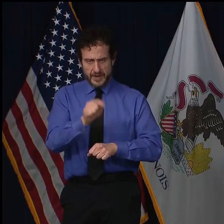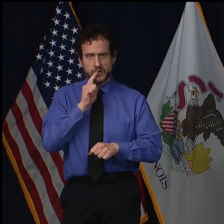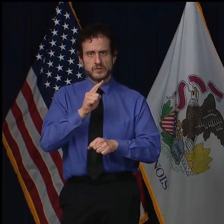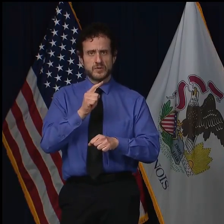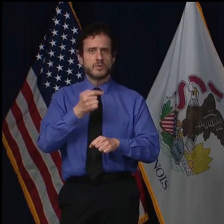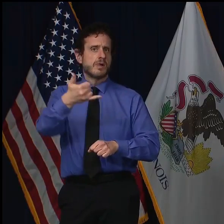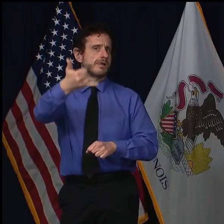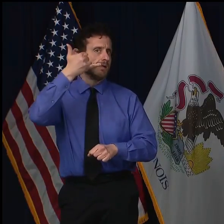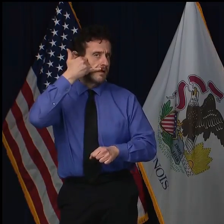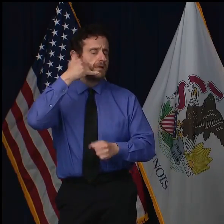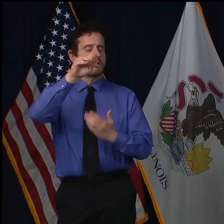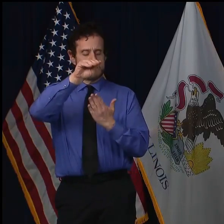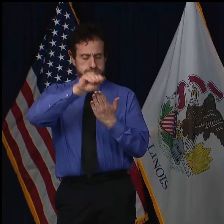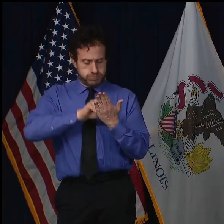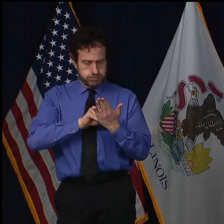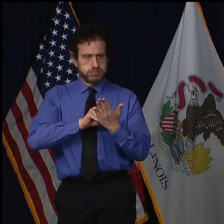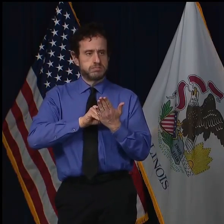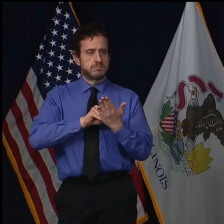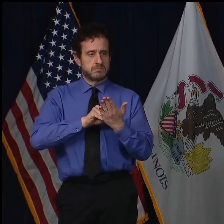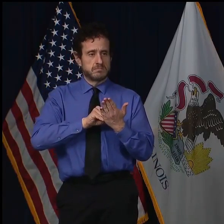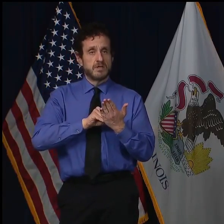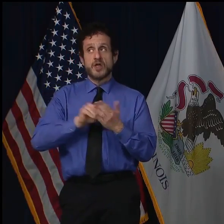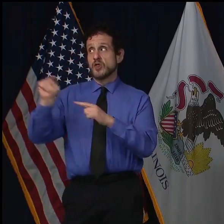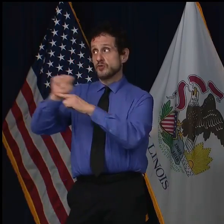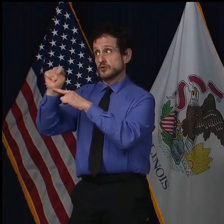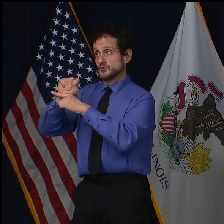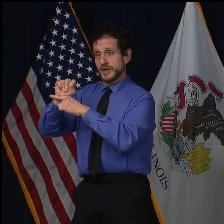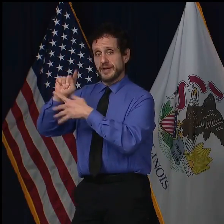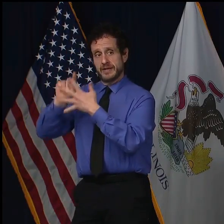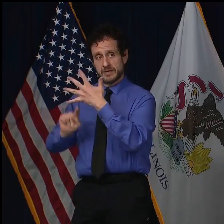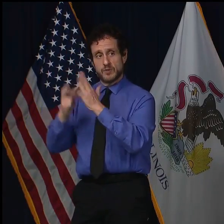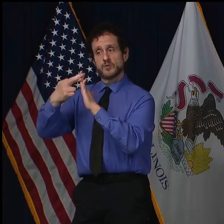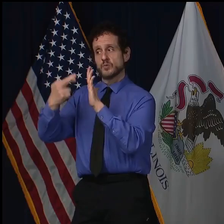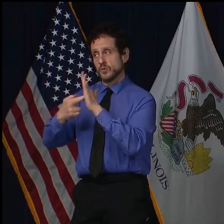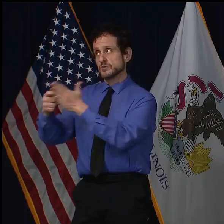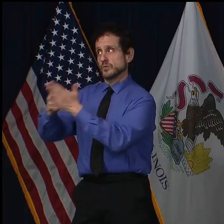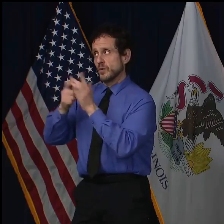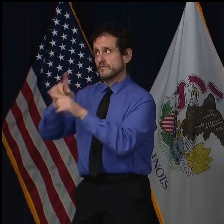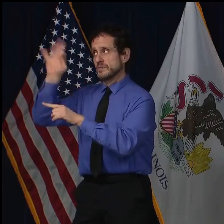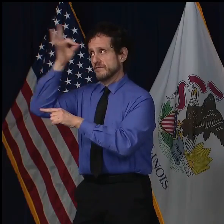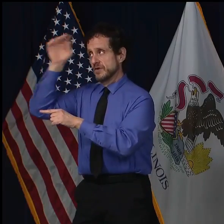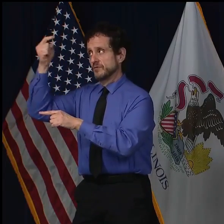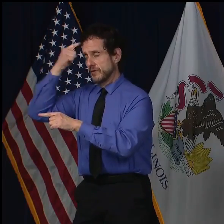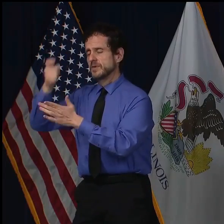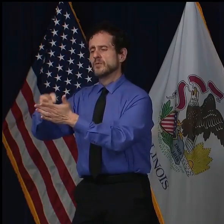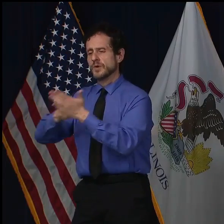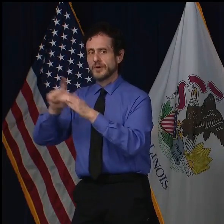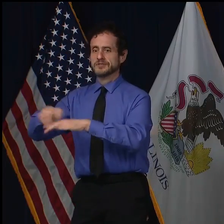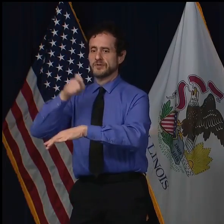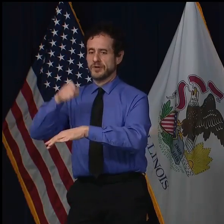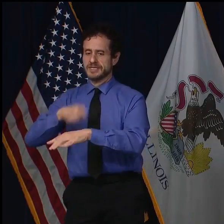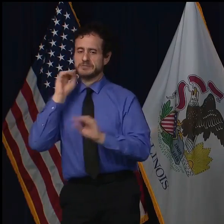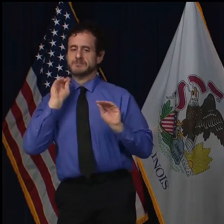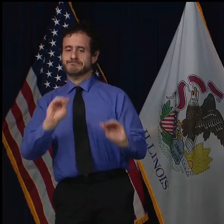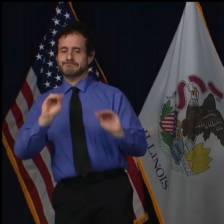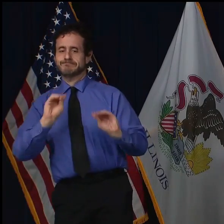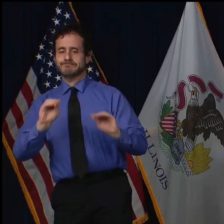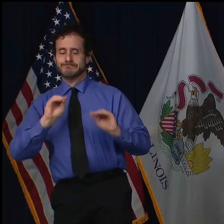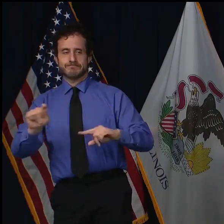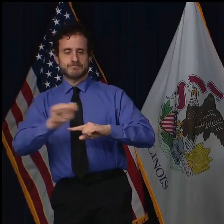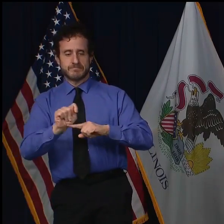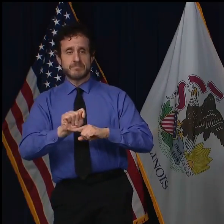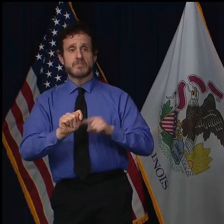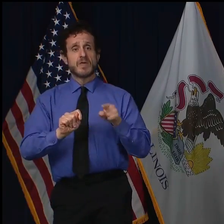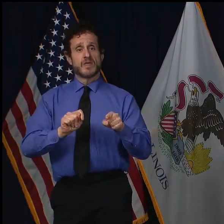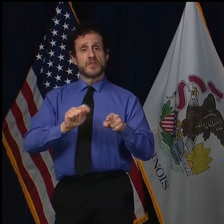form is training that's mandated by the federal government and takes quite a long time. So some of what's happening in